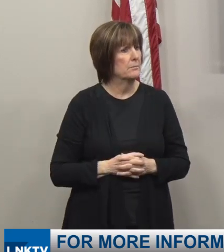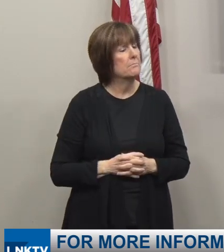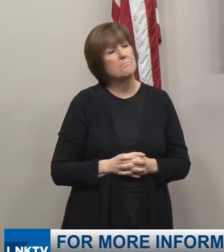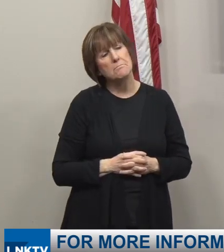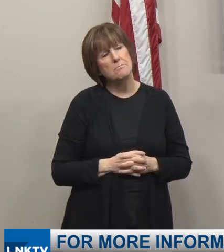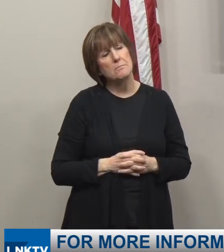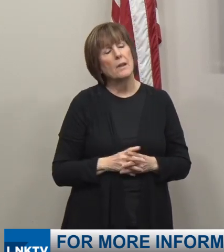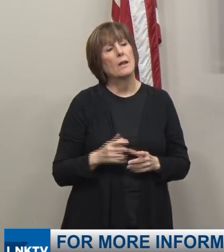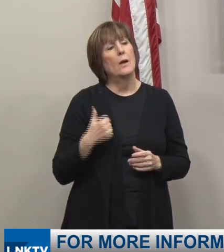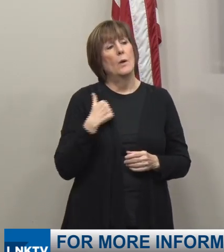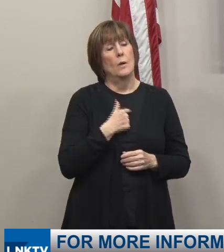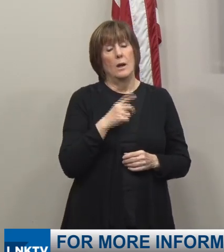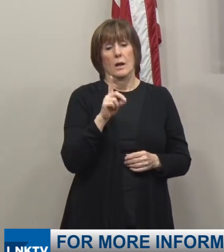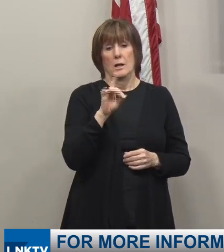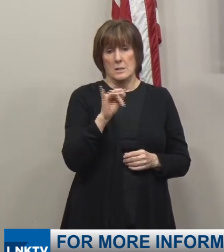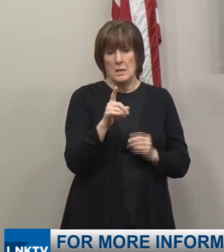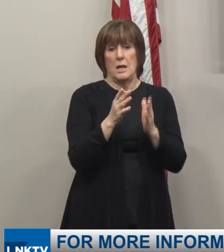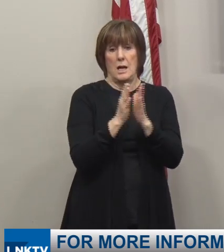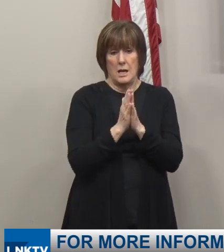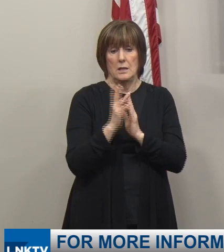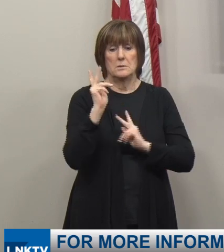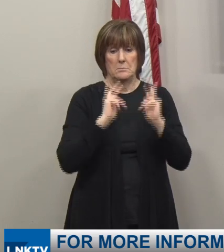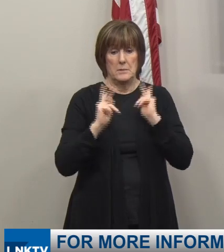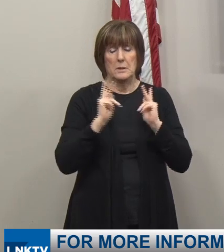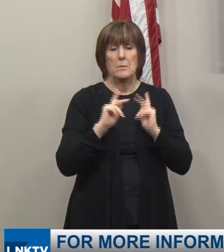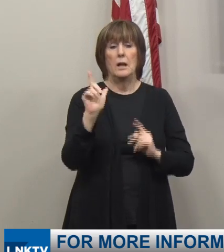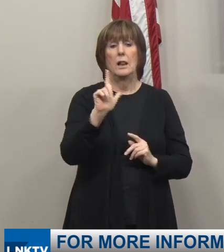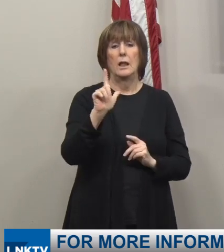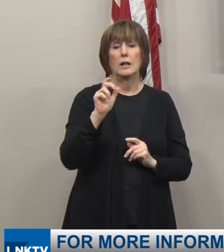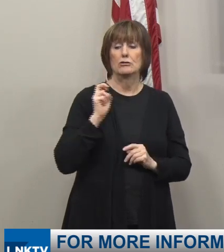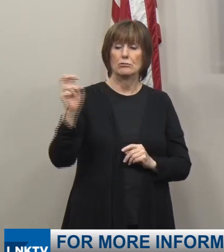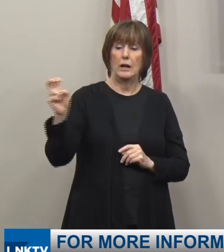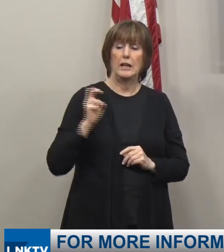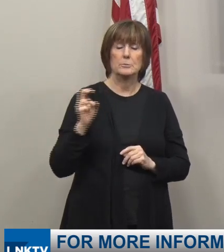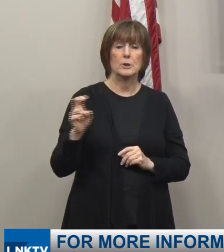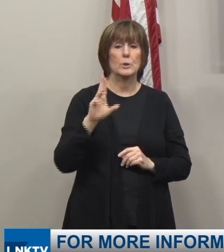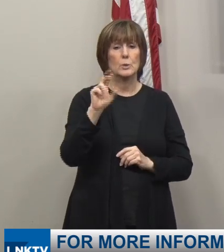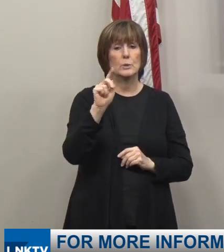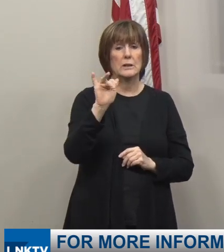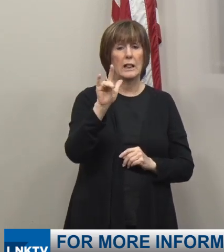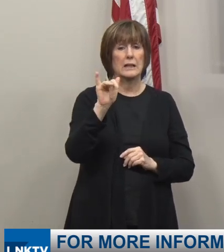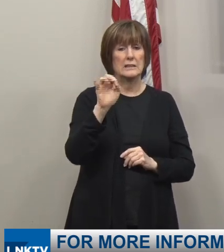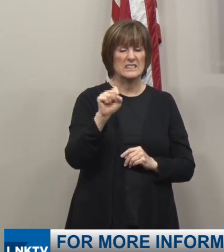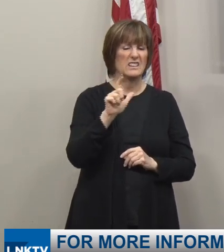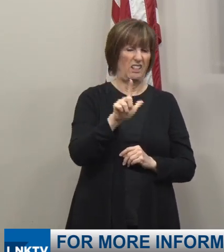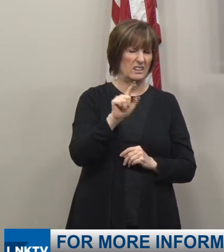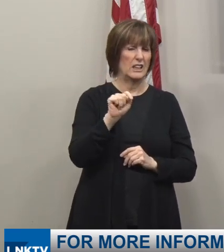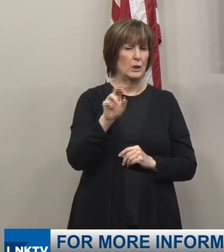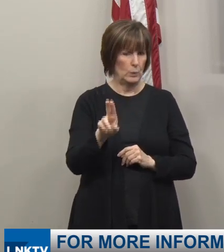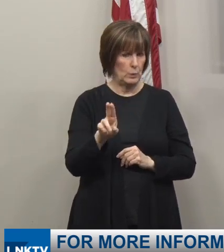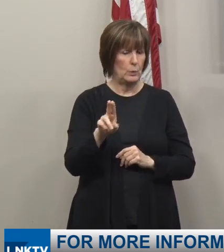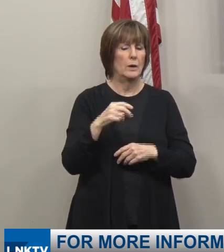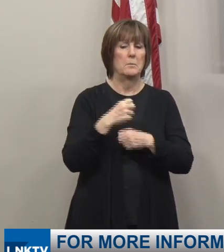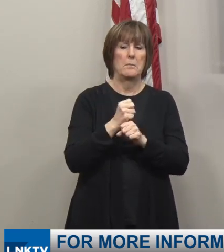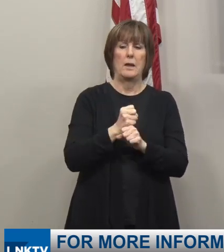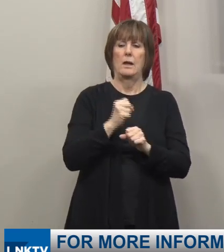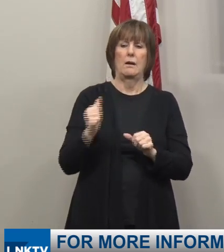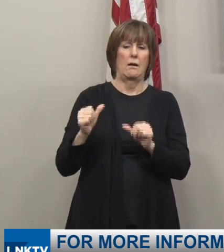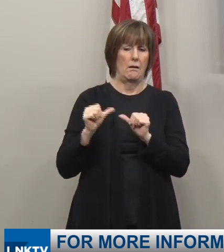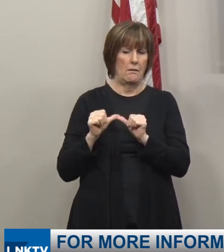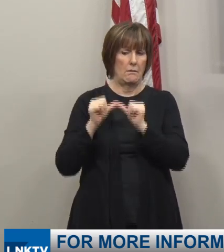We have certainly asked the folks at Lincoln Transportation and Utilities to make their continuity of operations